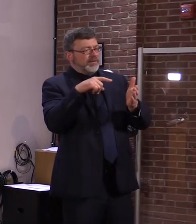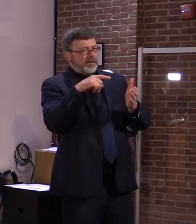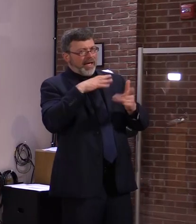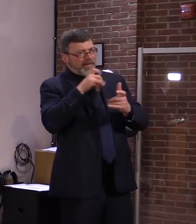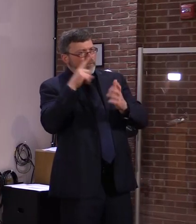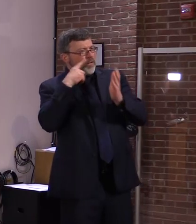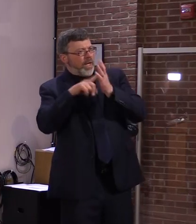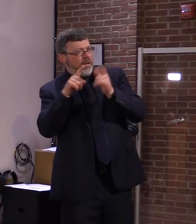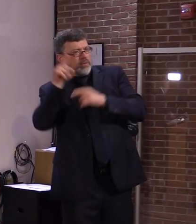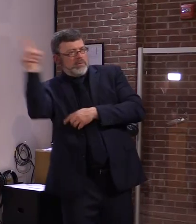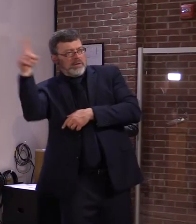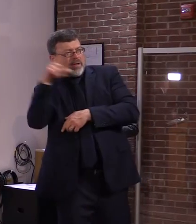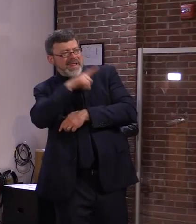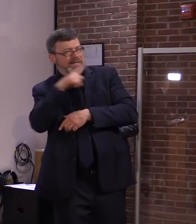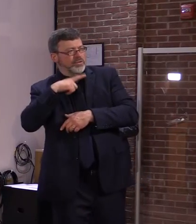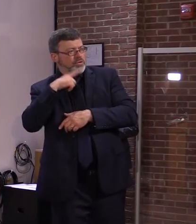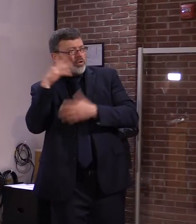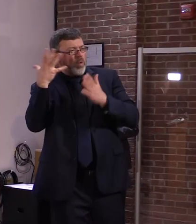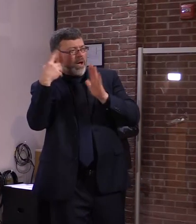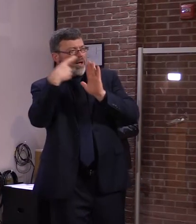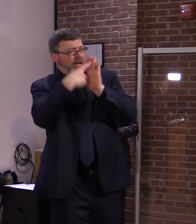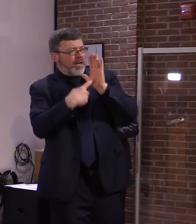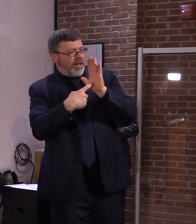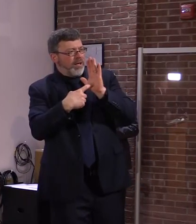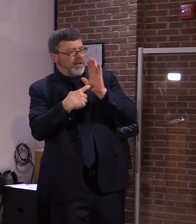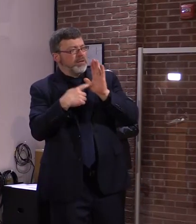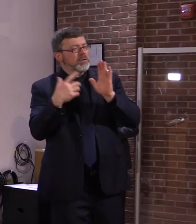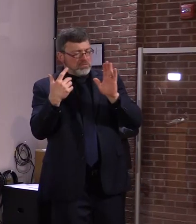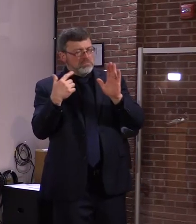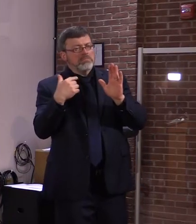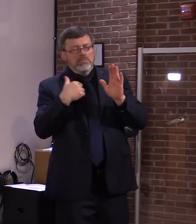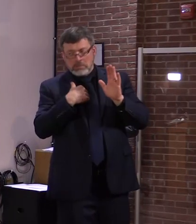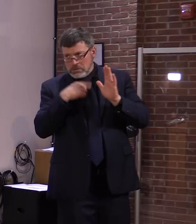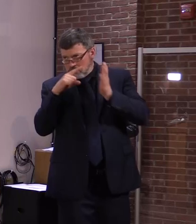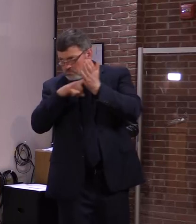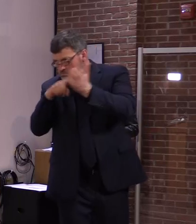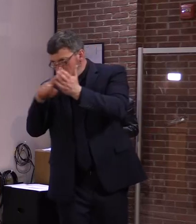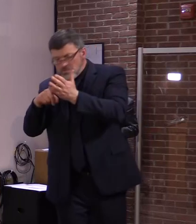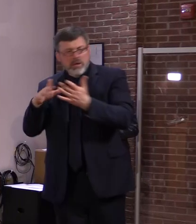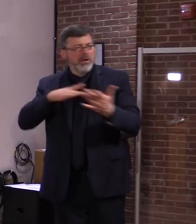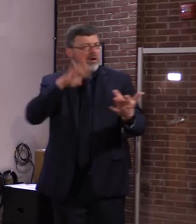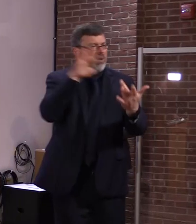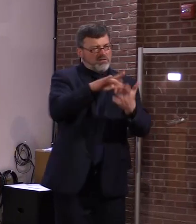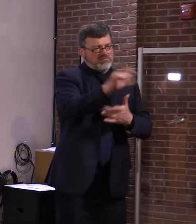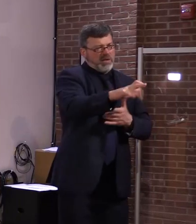let me check into it and get back to you, or have someone get back to you, because I think there is,